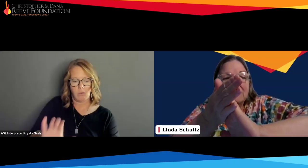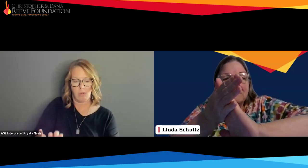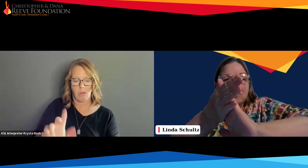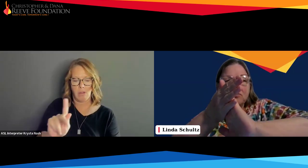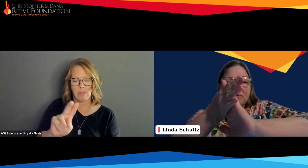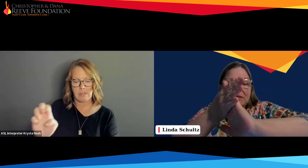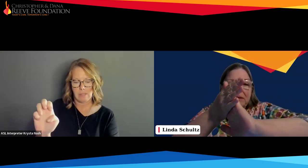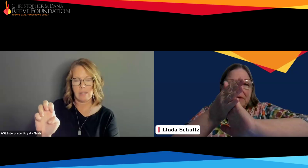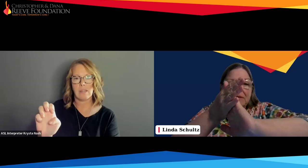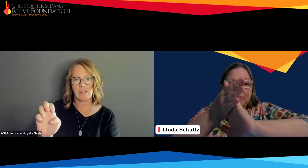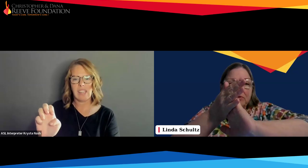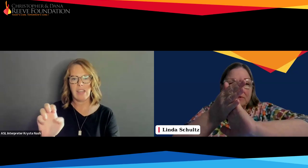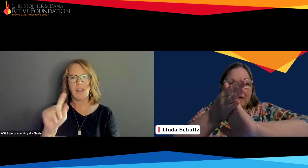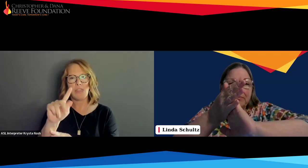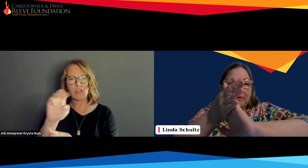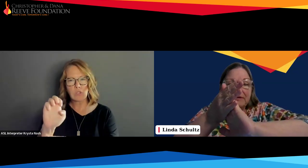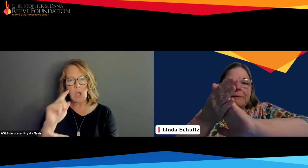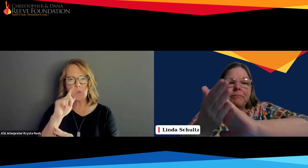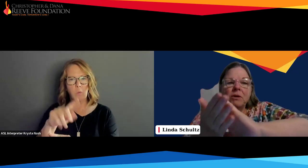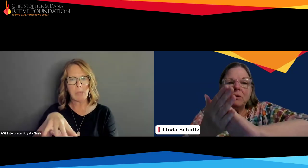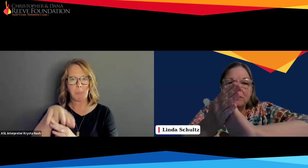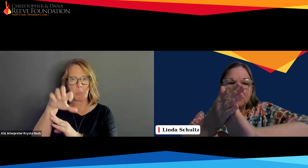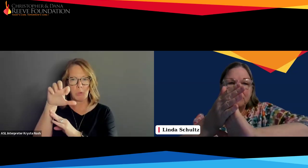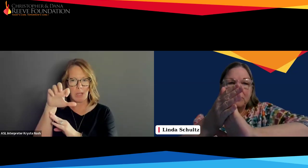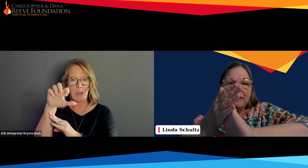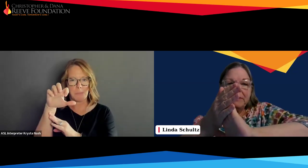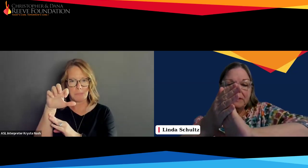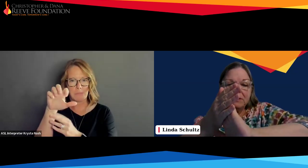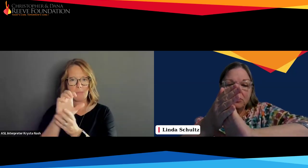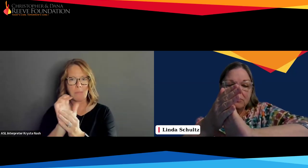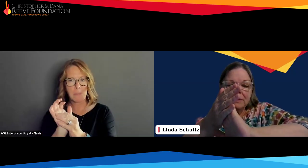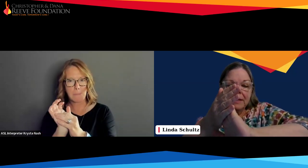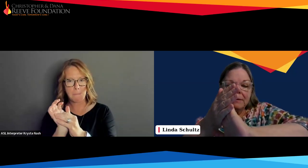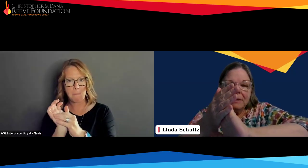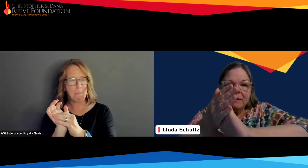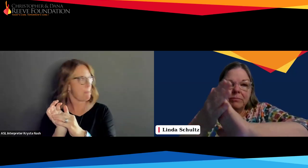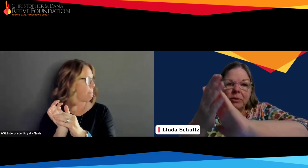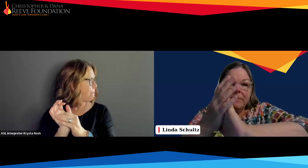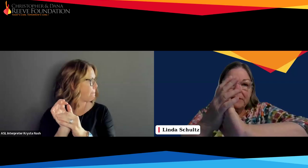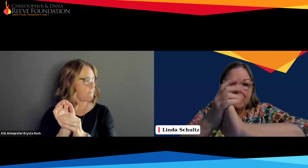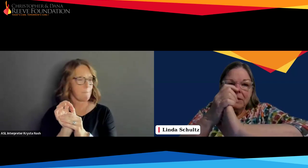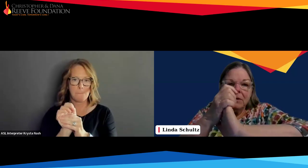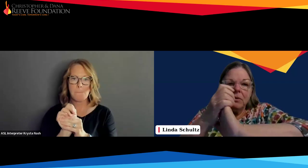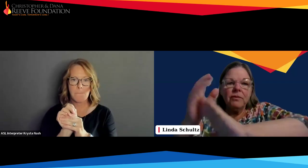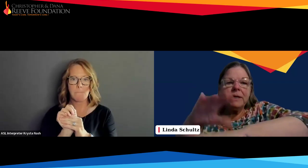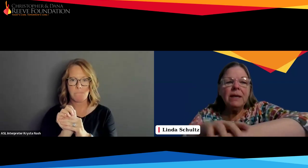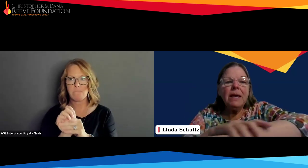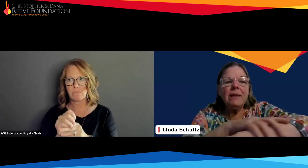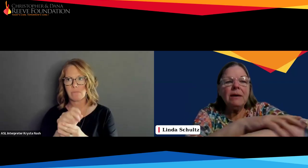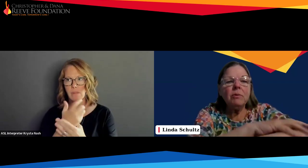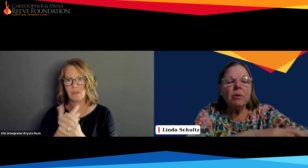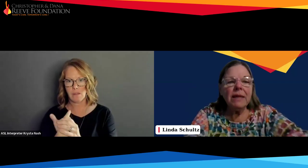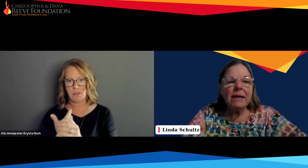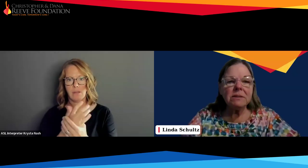it'll cause those toes to be pulled up. Or you can just pull up these toes down here, pull up the whole